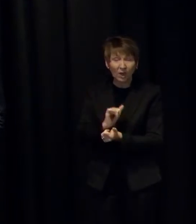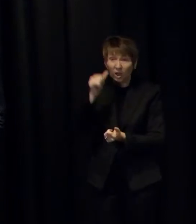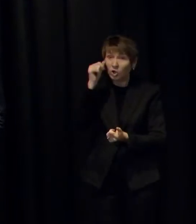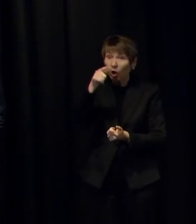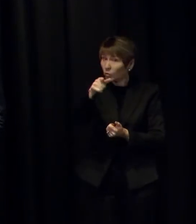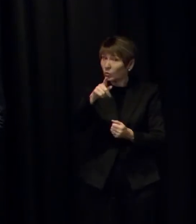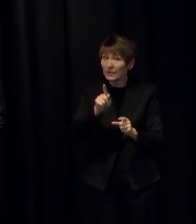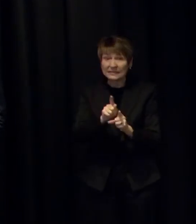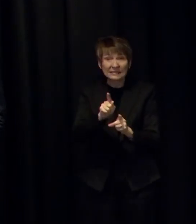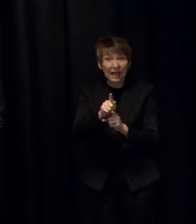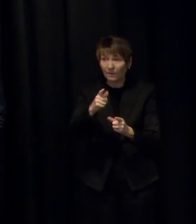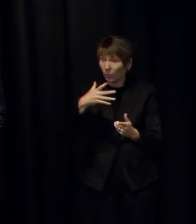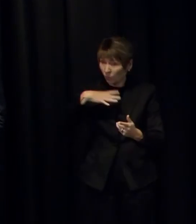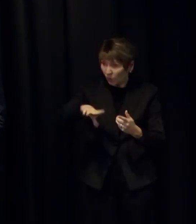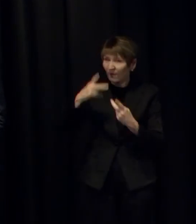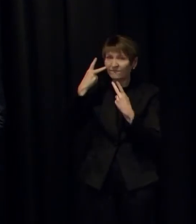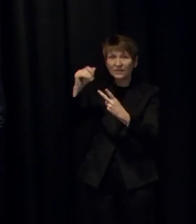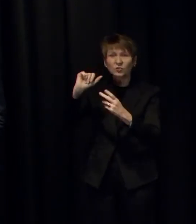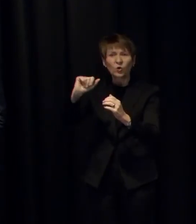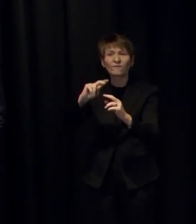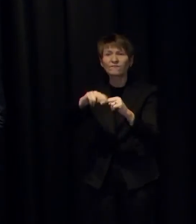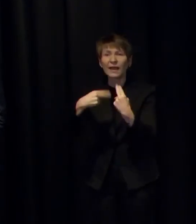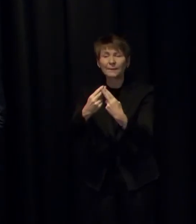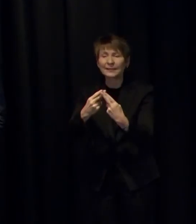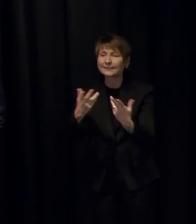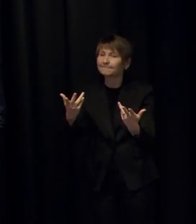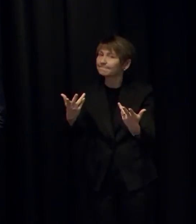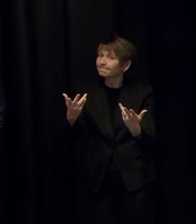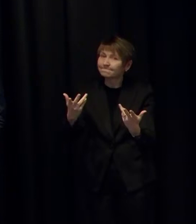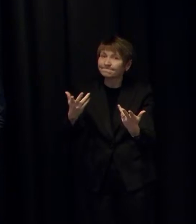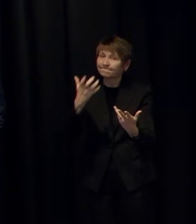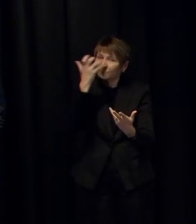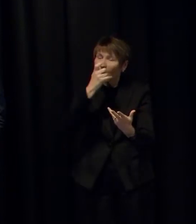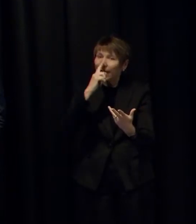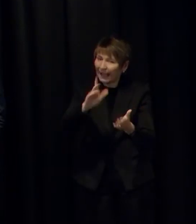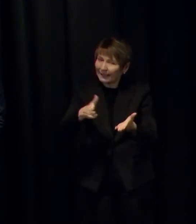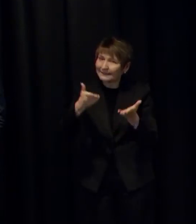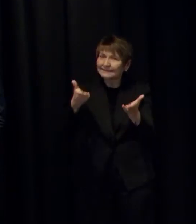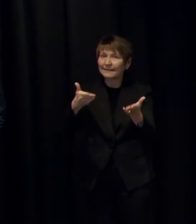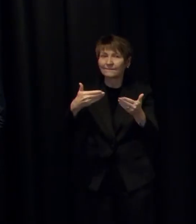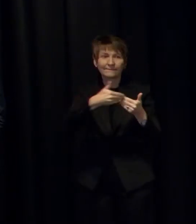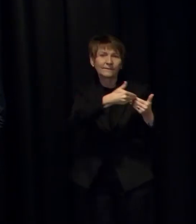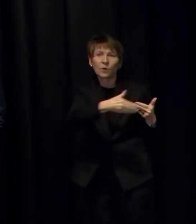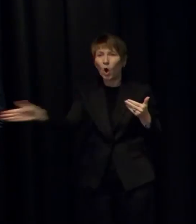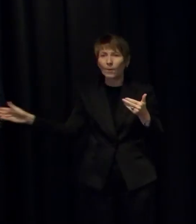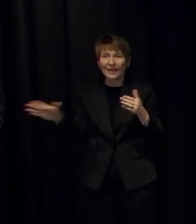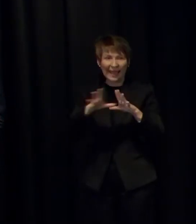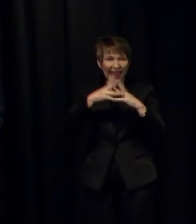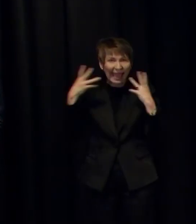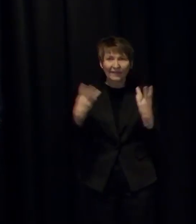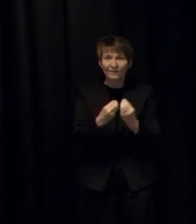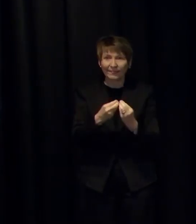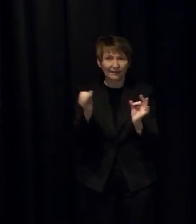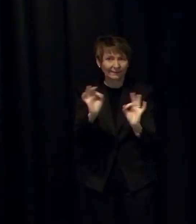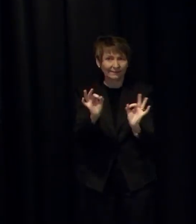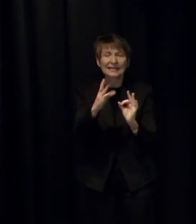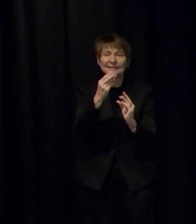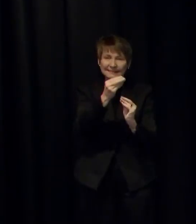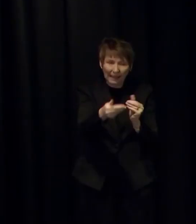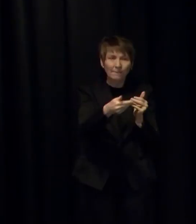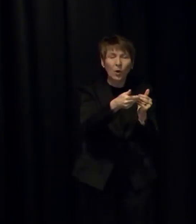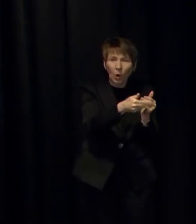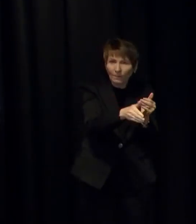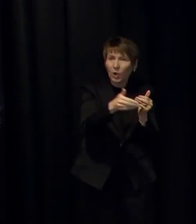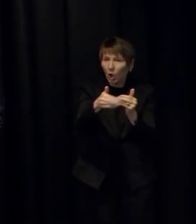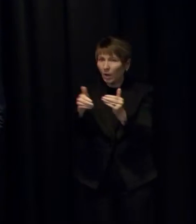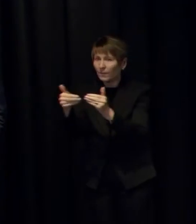that. You've got to take the steps you can safely take, and you've got to follow the advice of the experts. And the modelling says if you try to do all